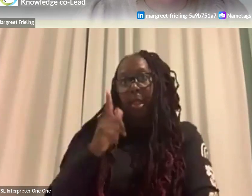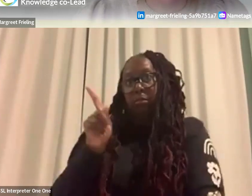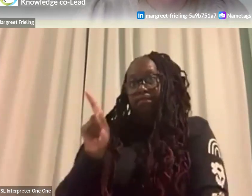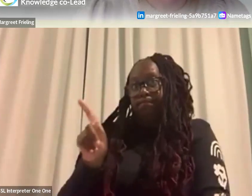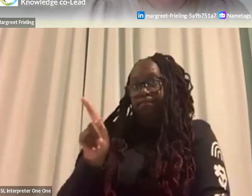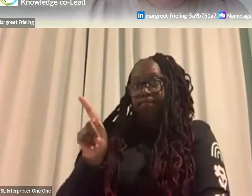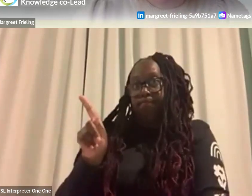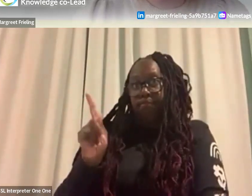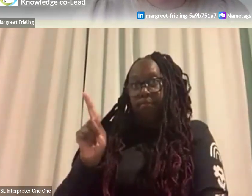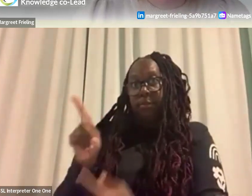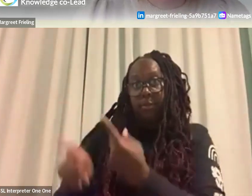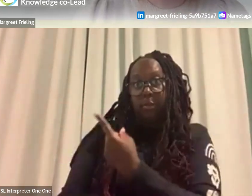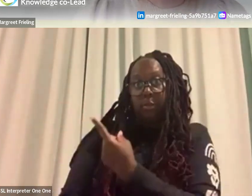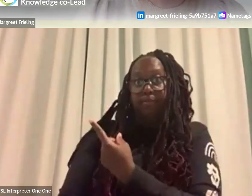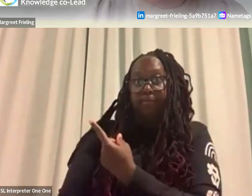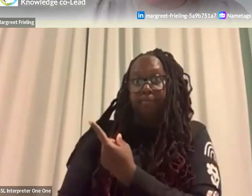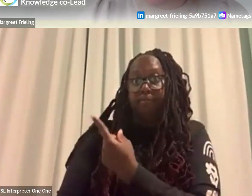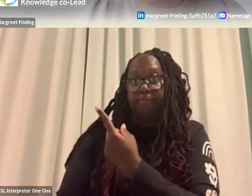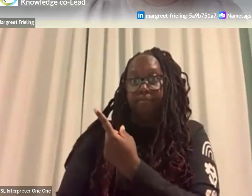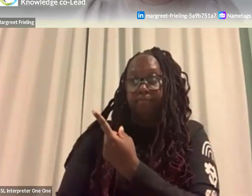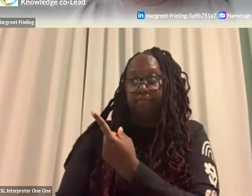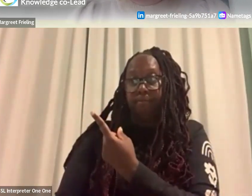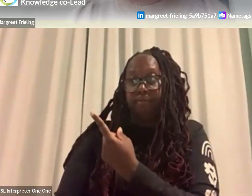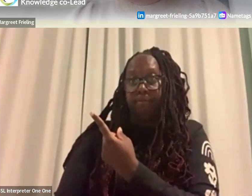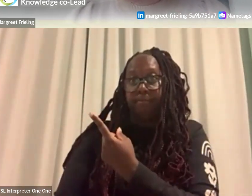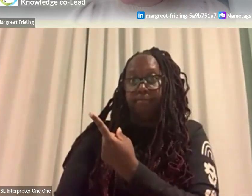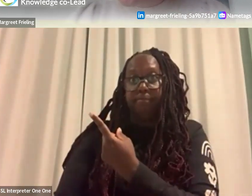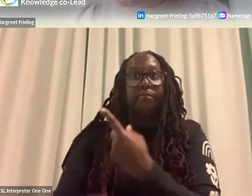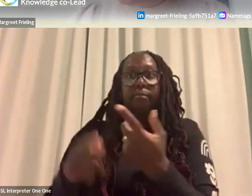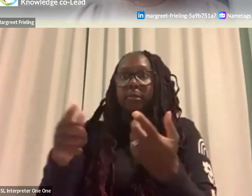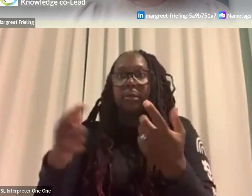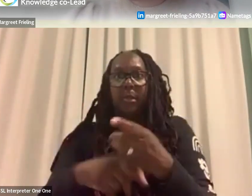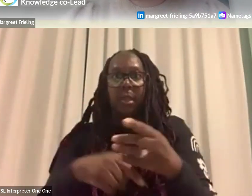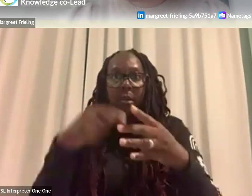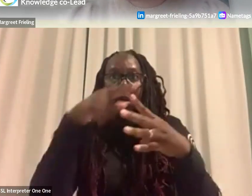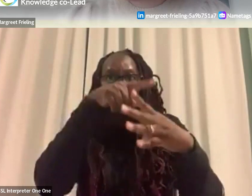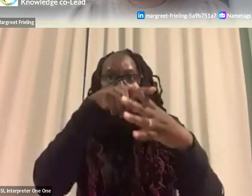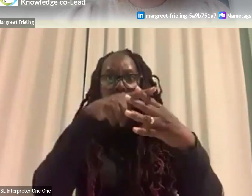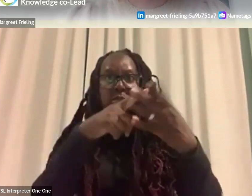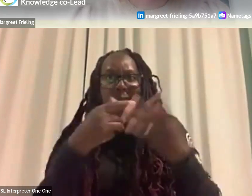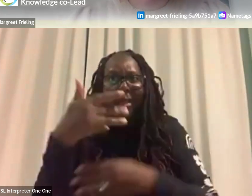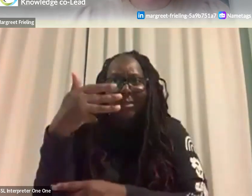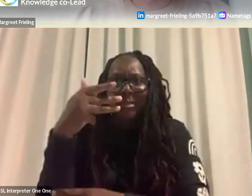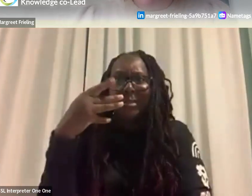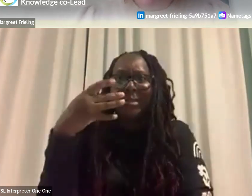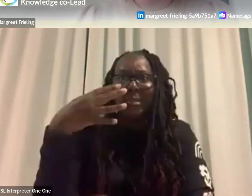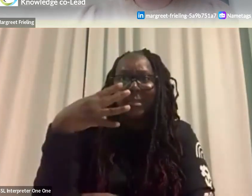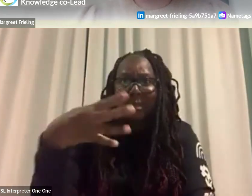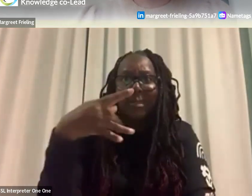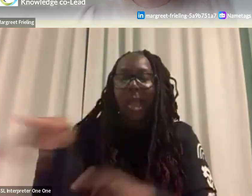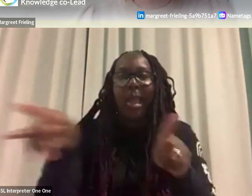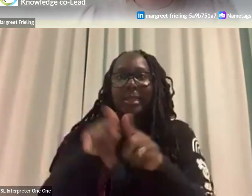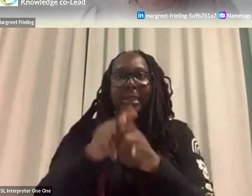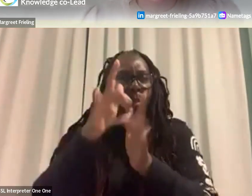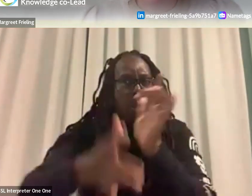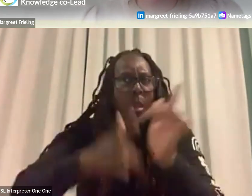from Partners for a New Economy. And there are 9, it's an online course that policymakers can work through at their